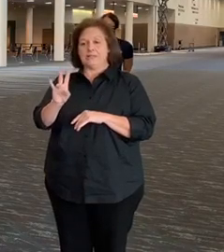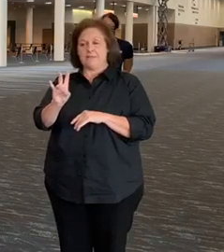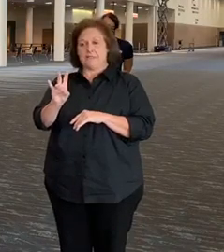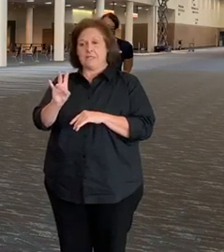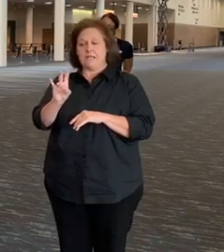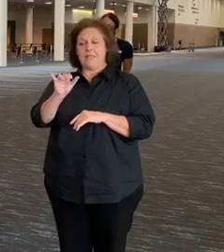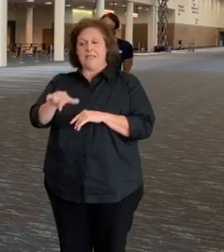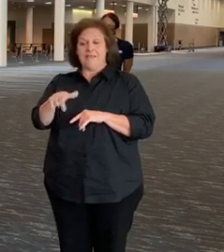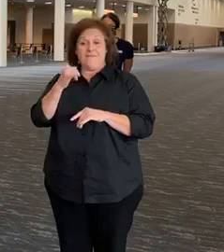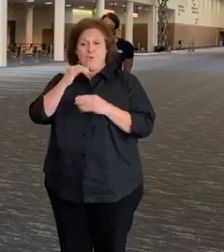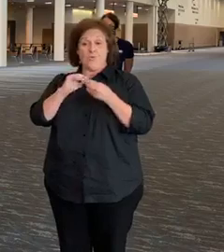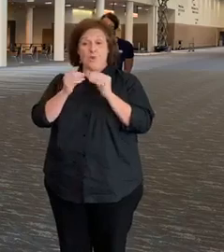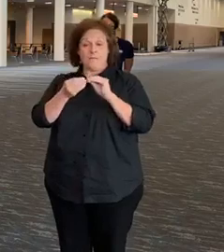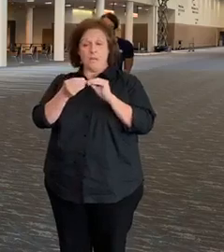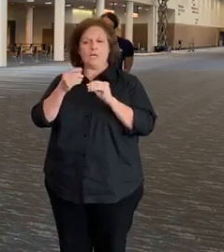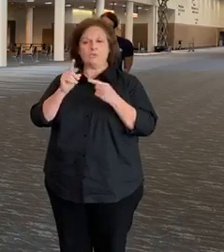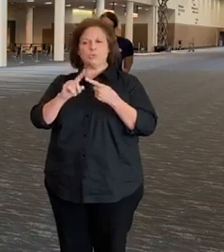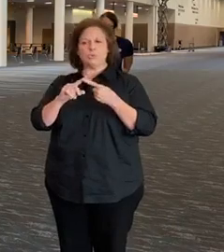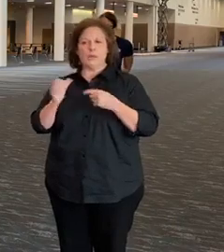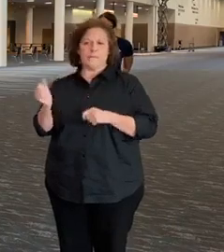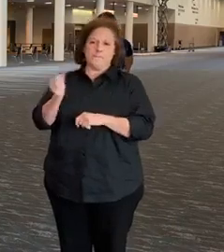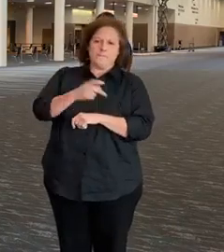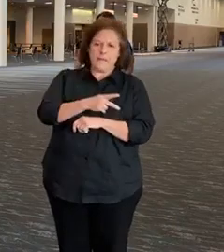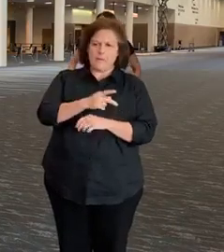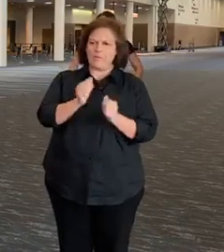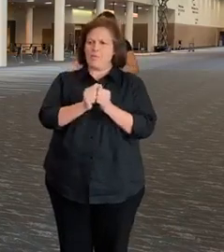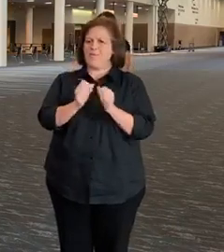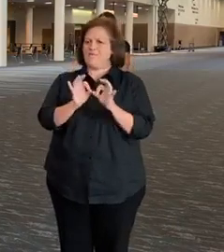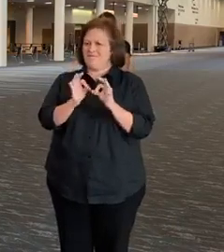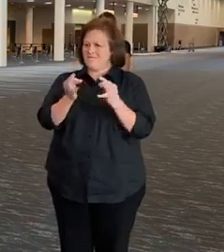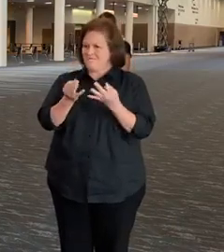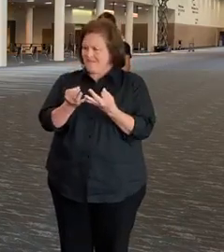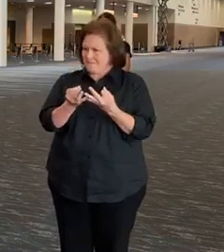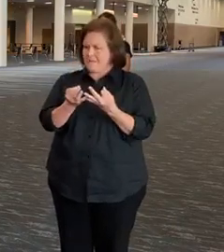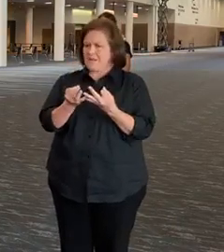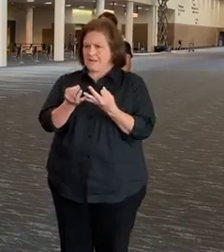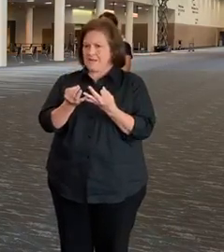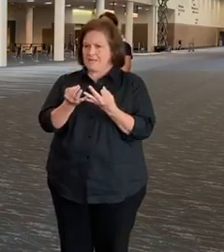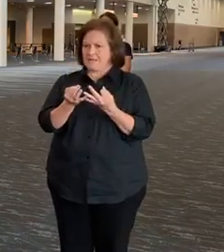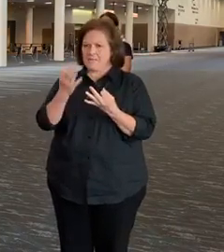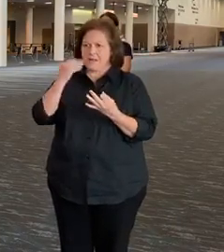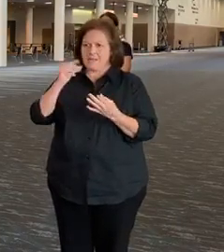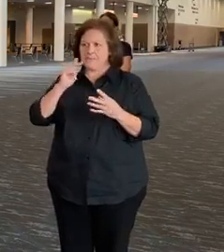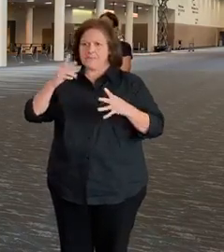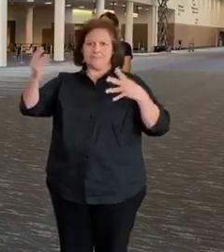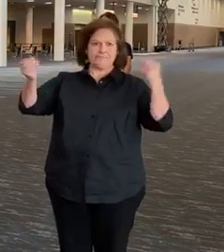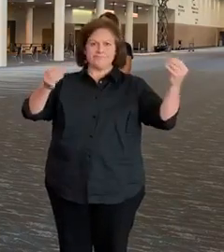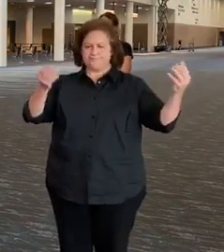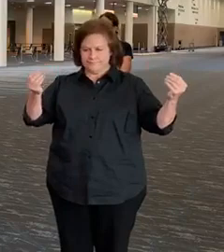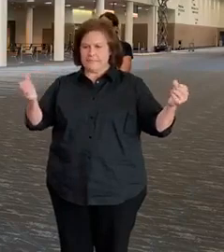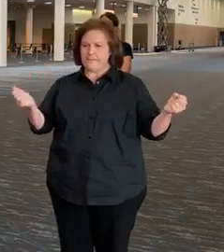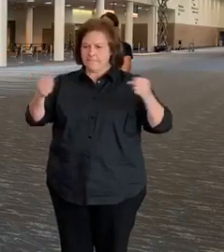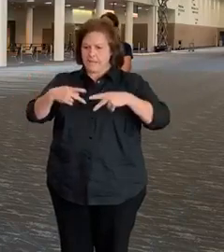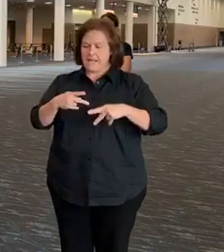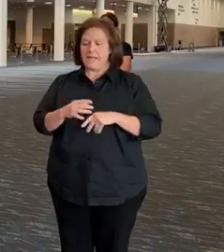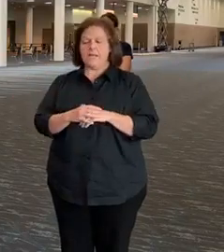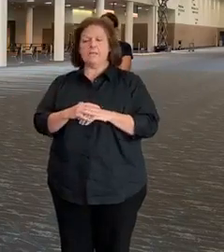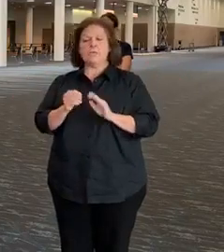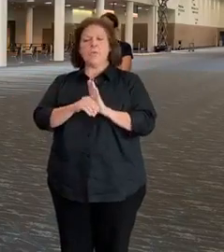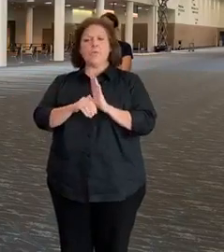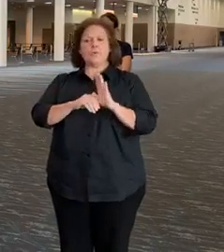225-342-2727. This is the reunification hotline that is currently in place. The Orleans